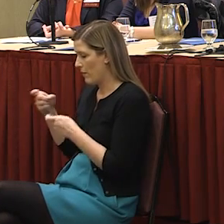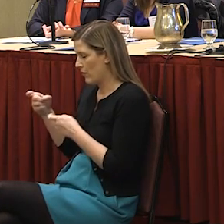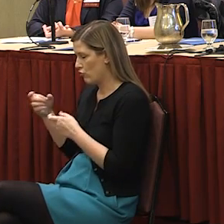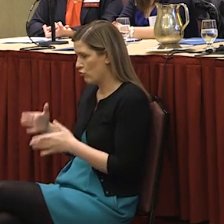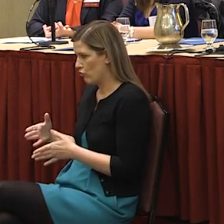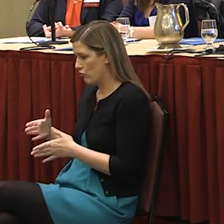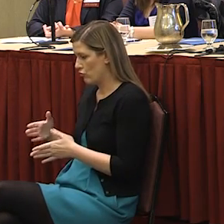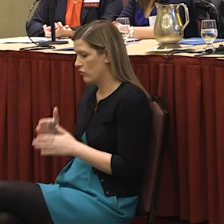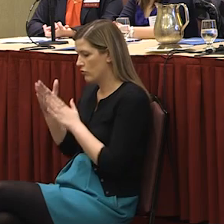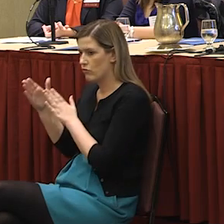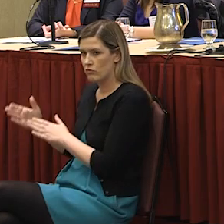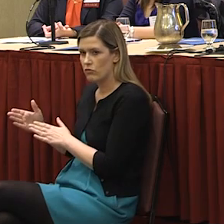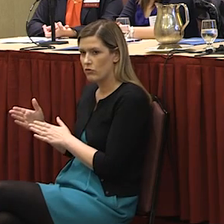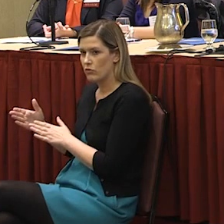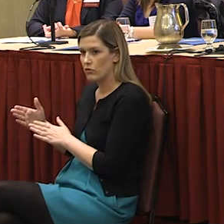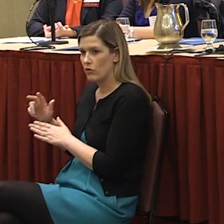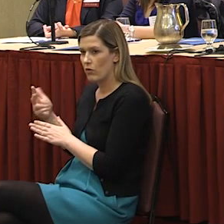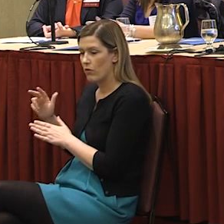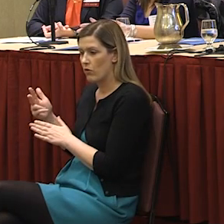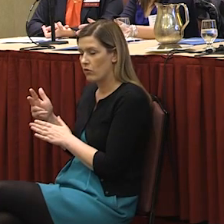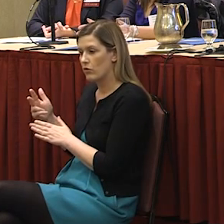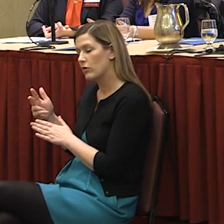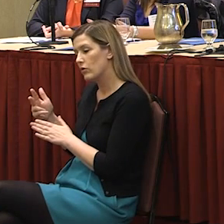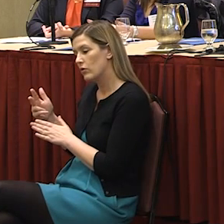manager. And then we have